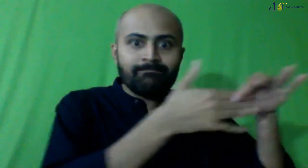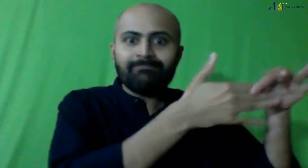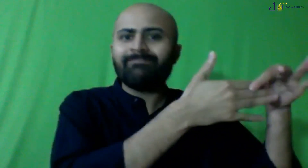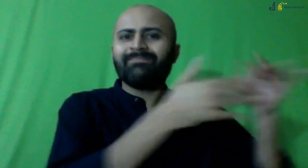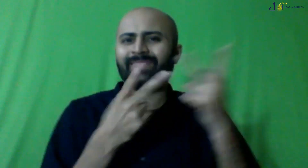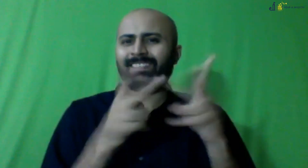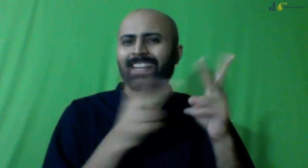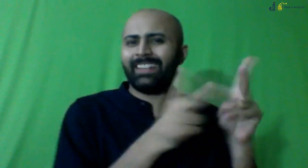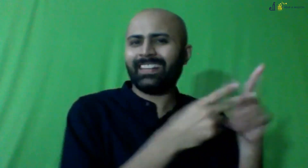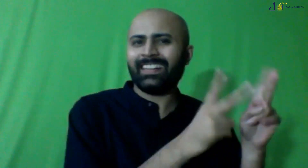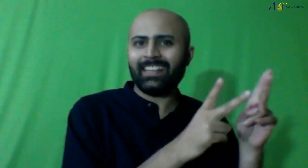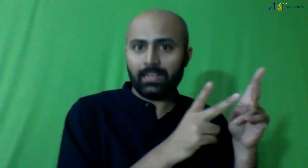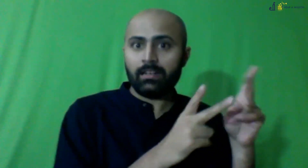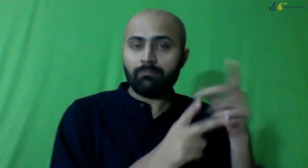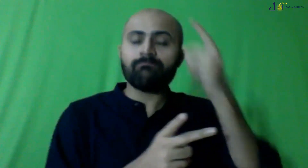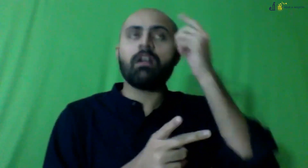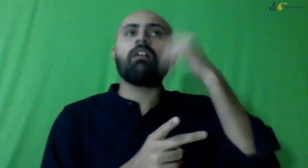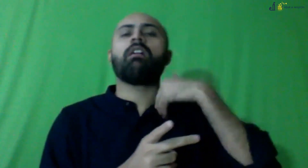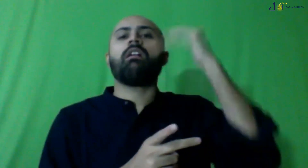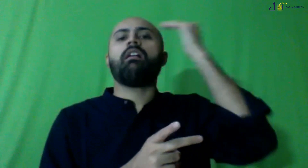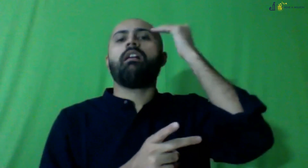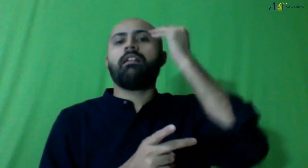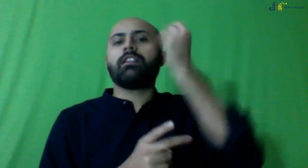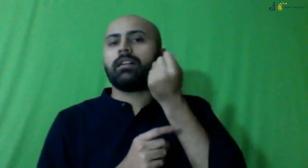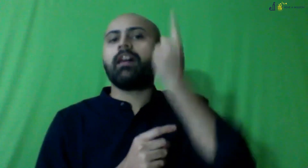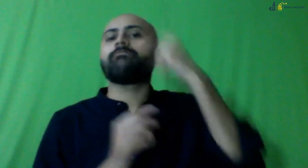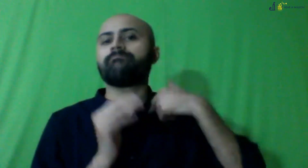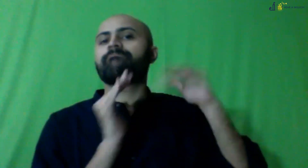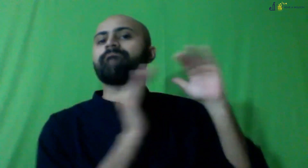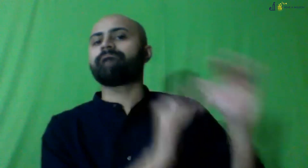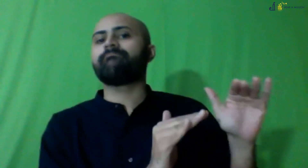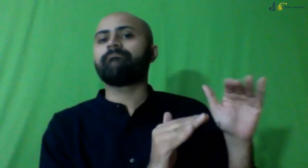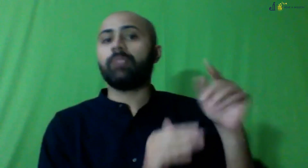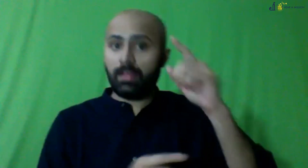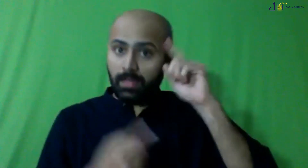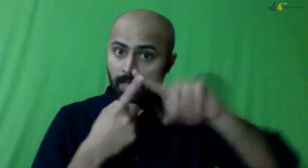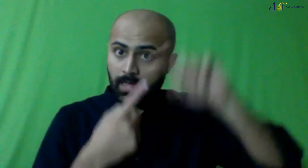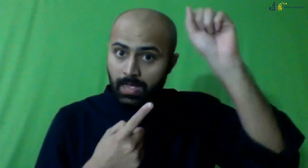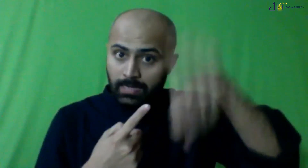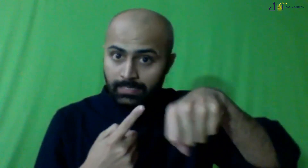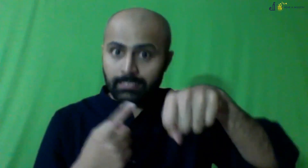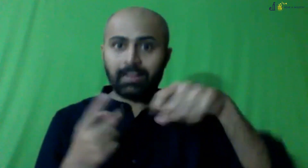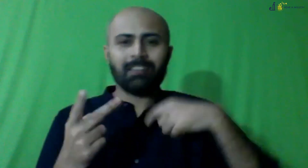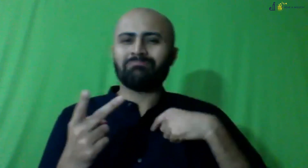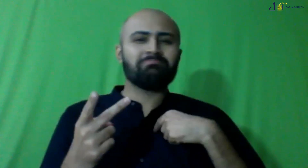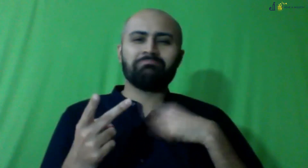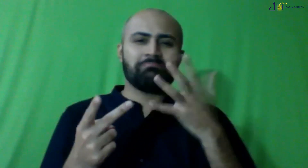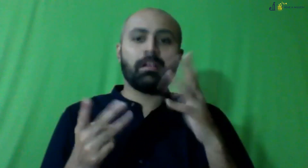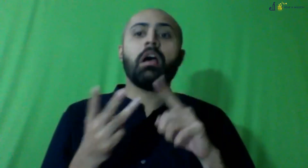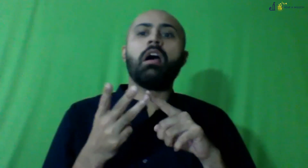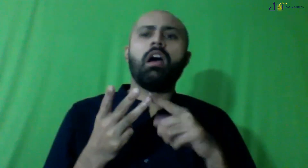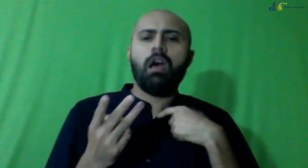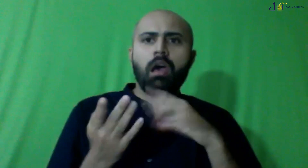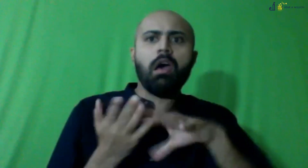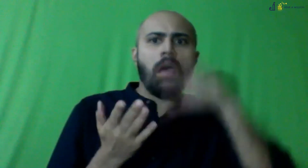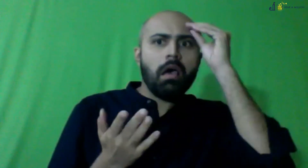interpreter, it is visible or not, we will call to the person, and like tactile. Okay, we have to understand this thing, we have to provide them support